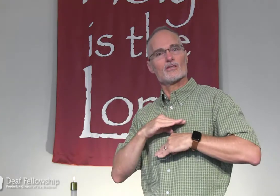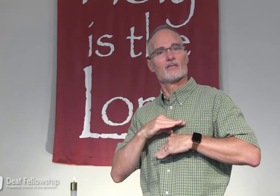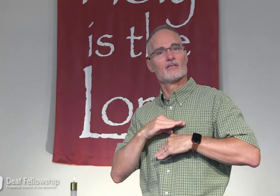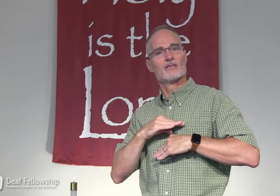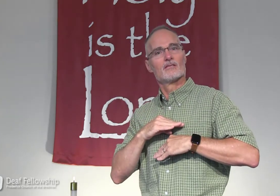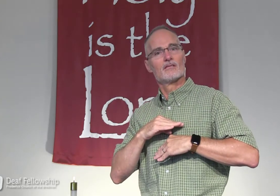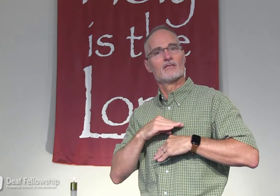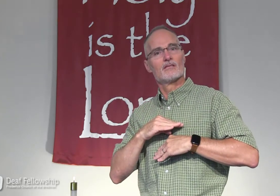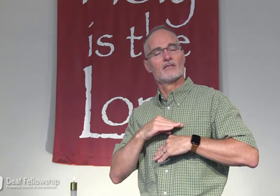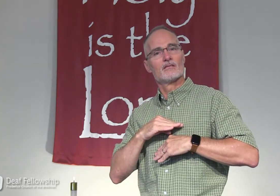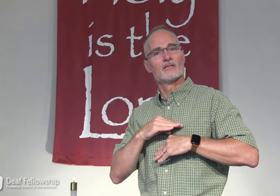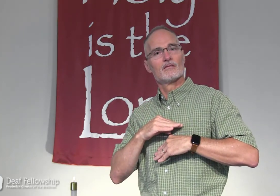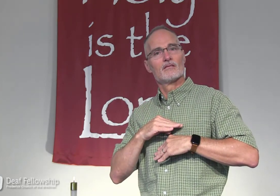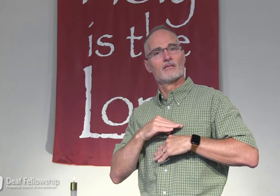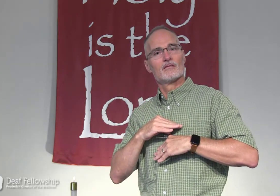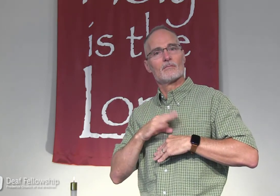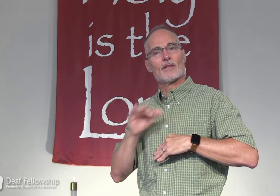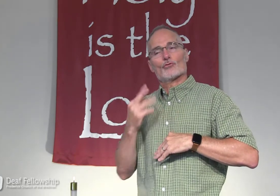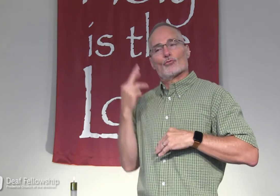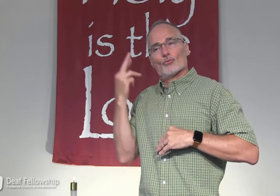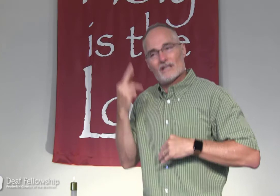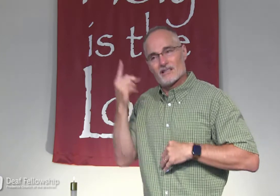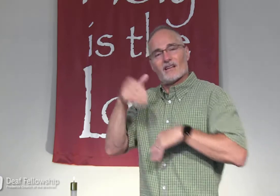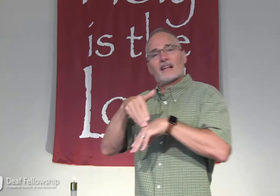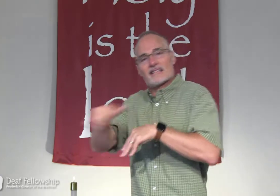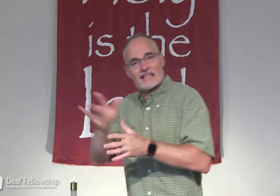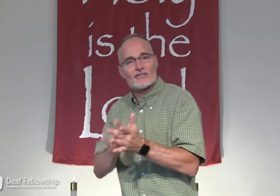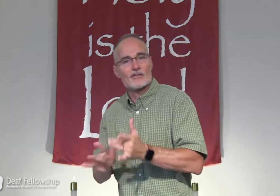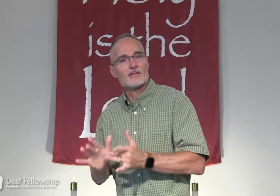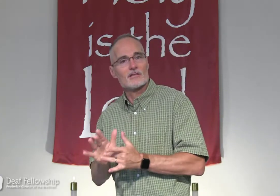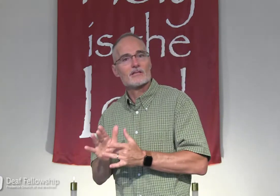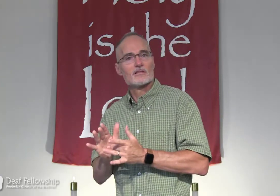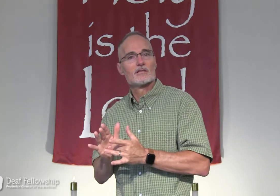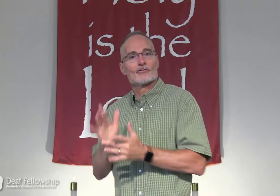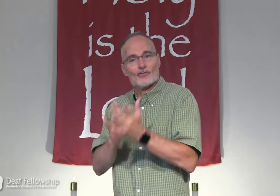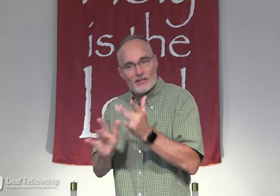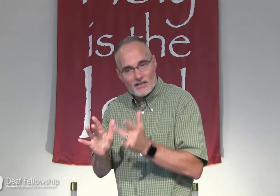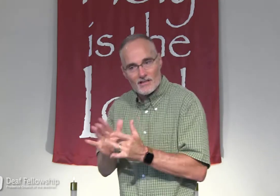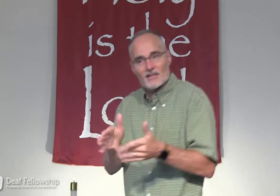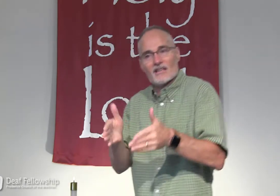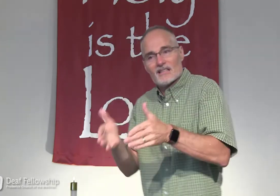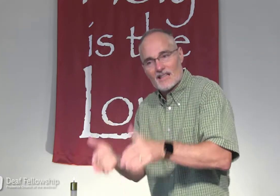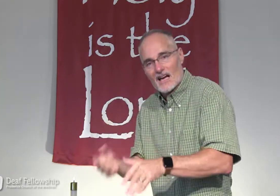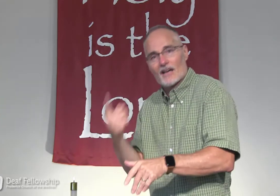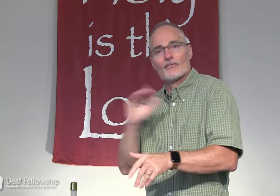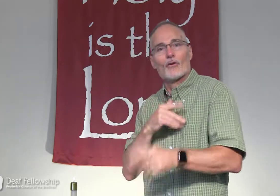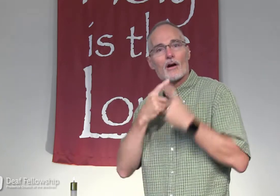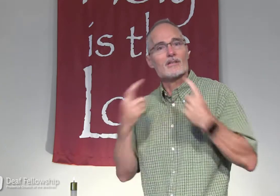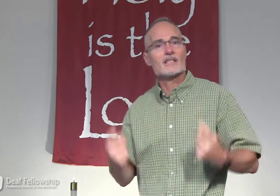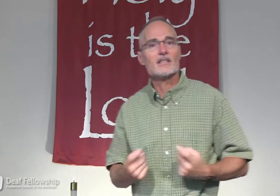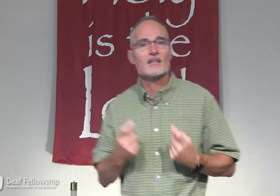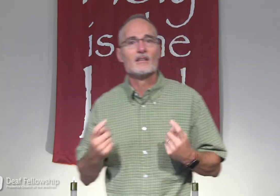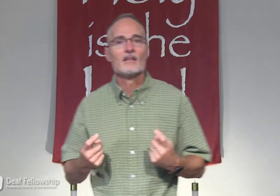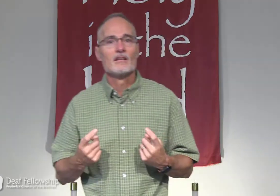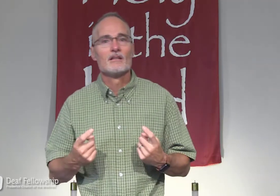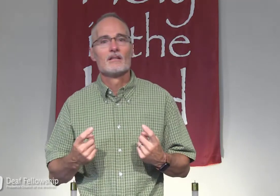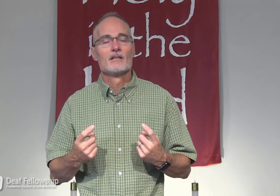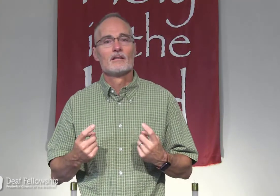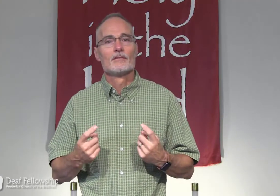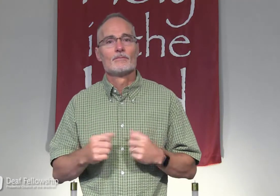that Jesus' death is sufficient. And the reason that God sent Jesus, the reason that Jesus